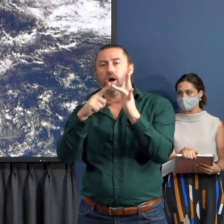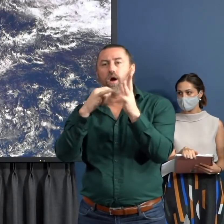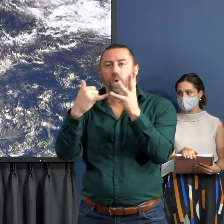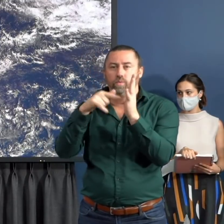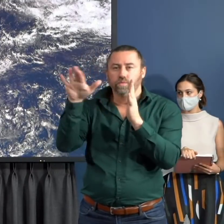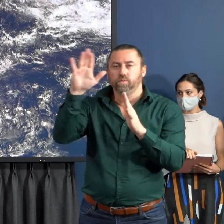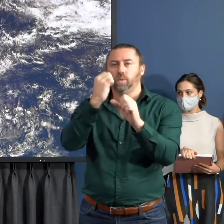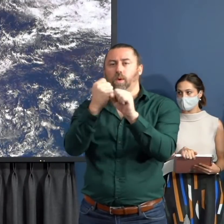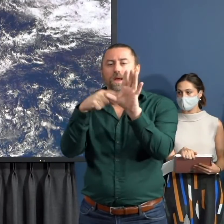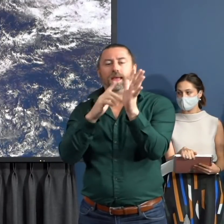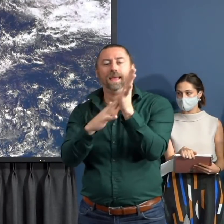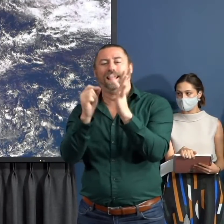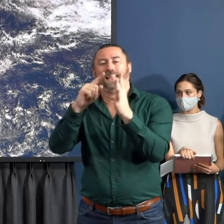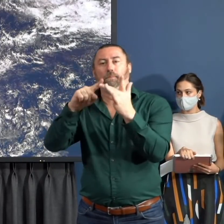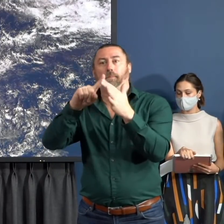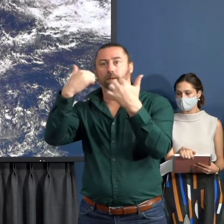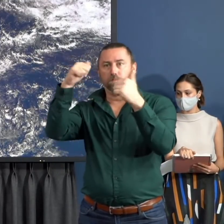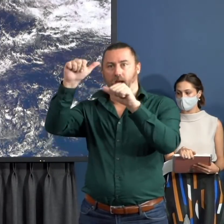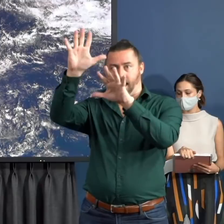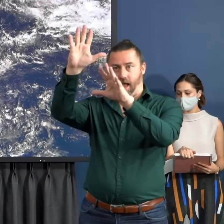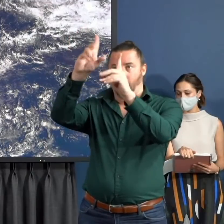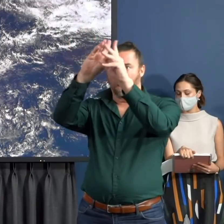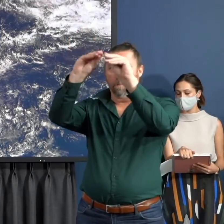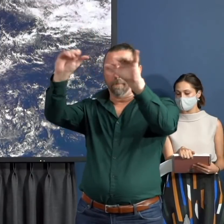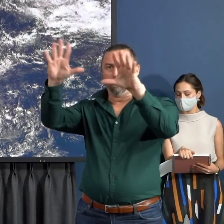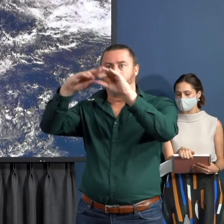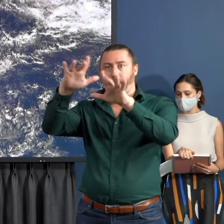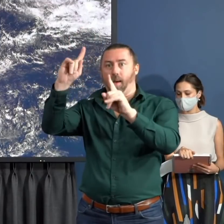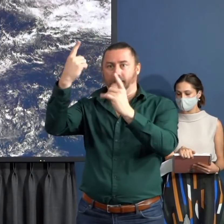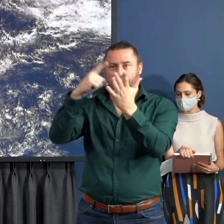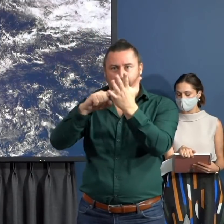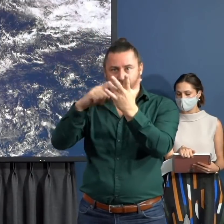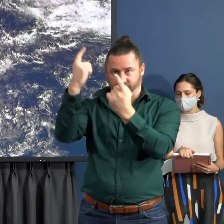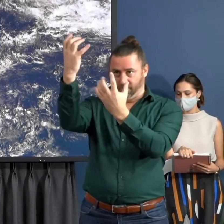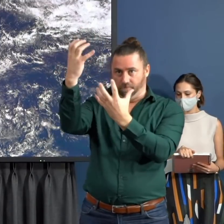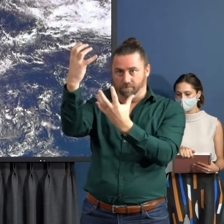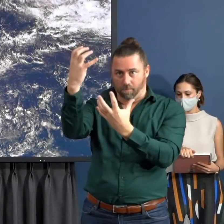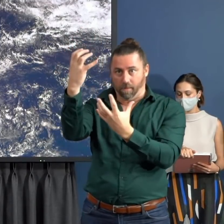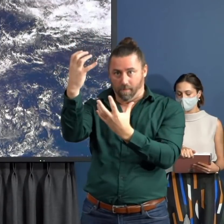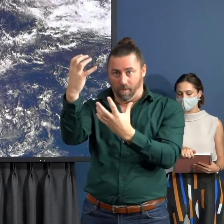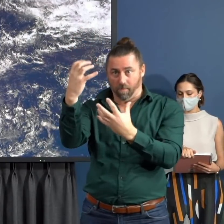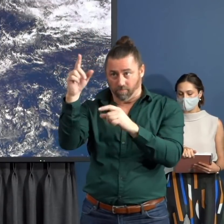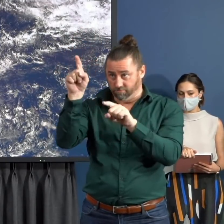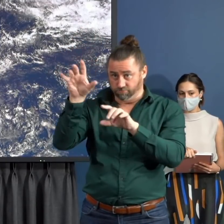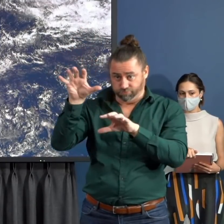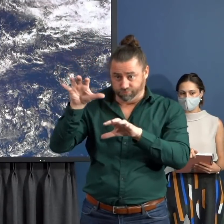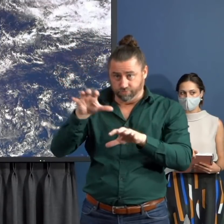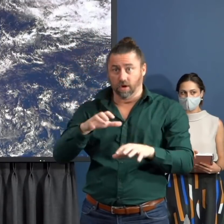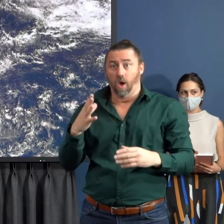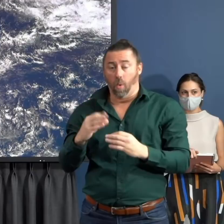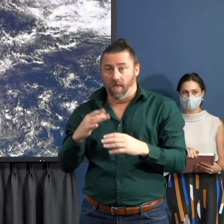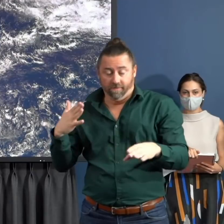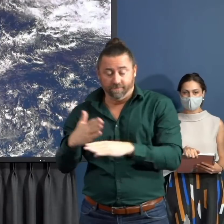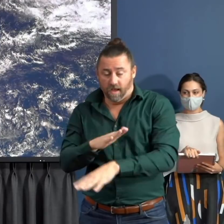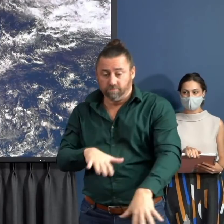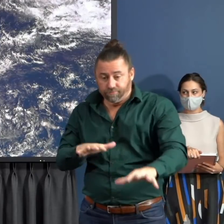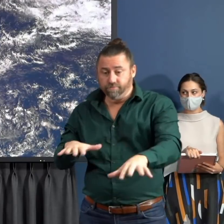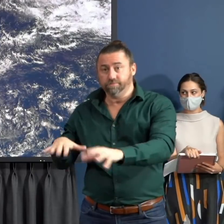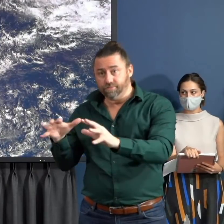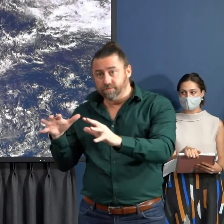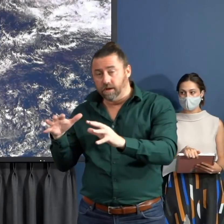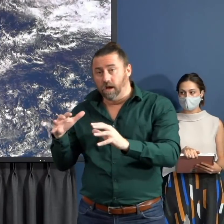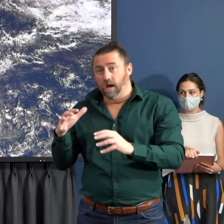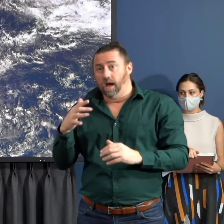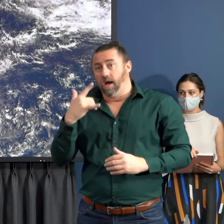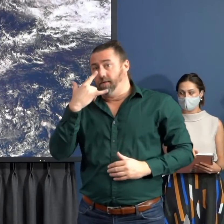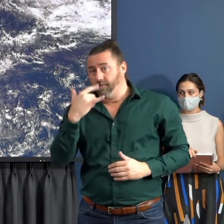going to be moving south. So there's a lot of water that's coming up quite suddenly. Tragically, there has been